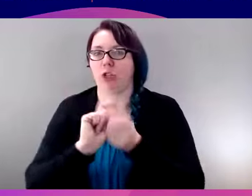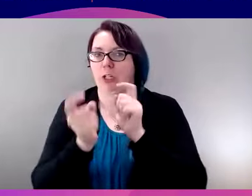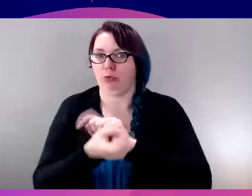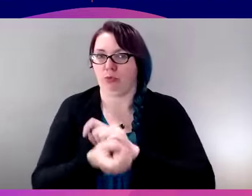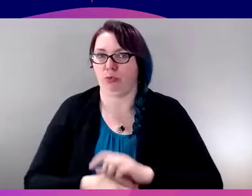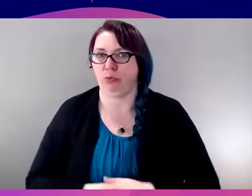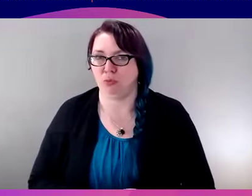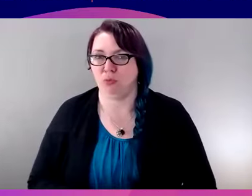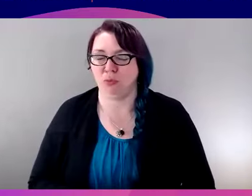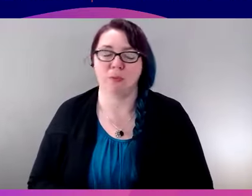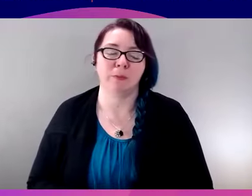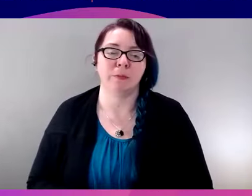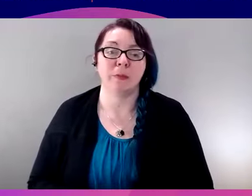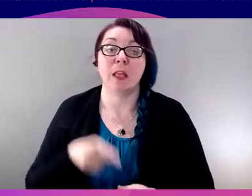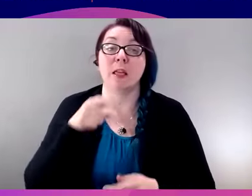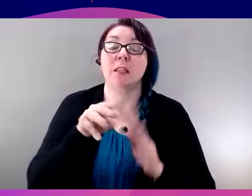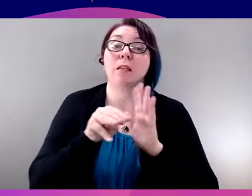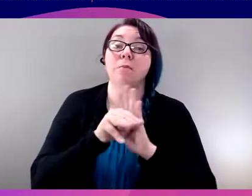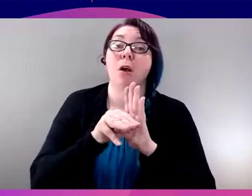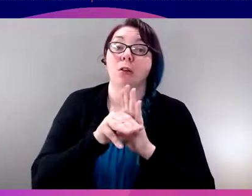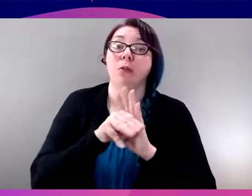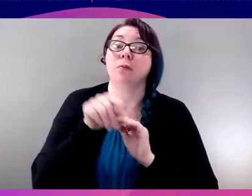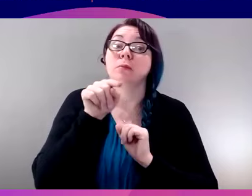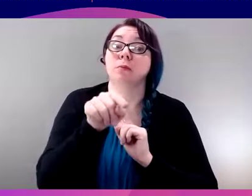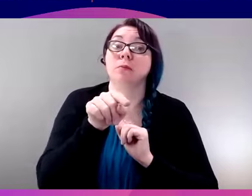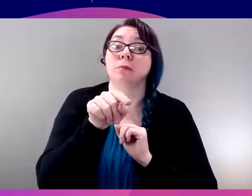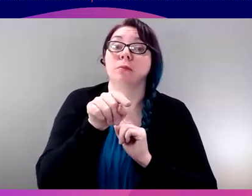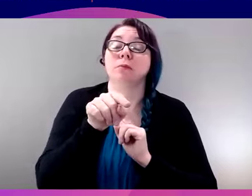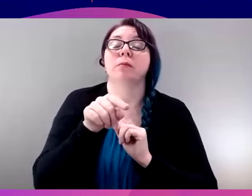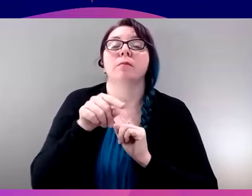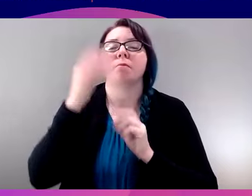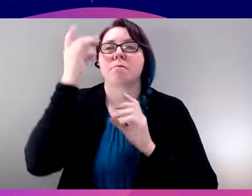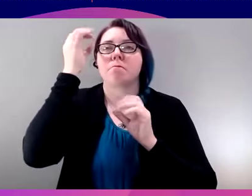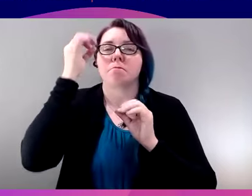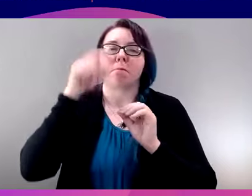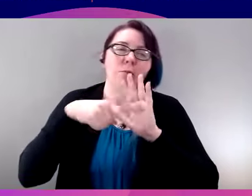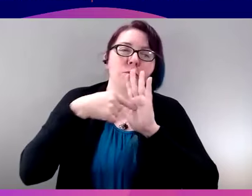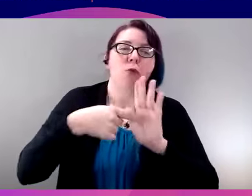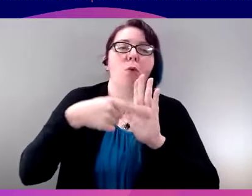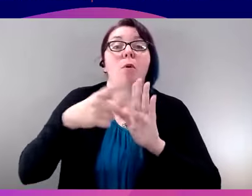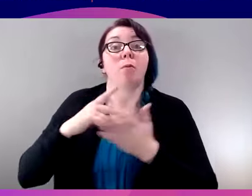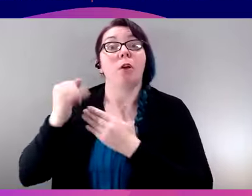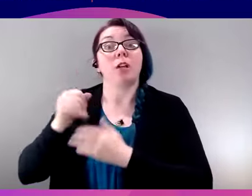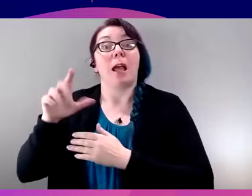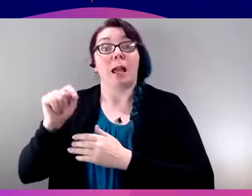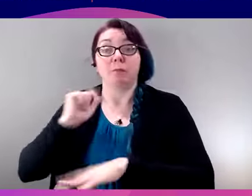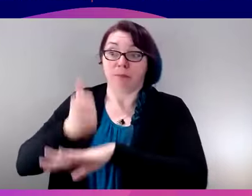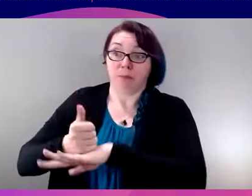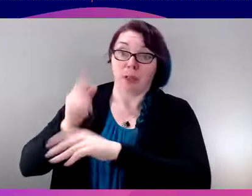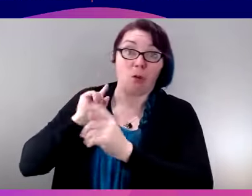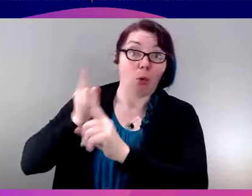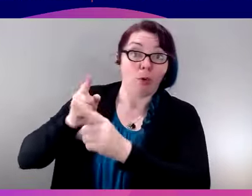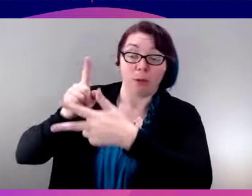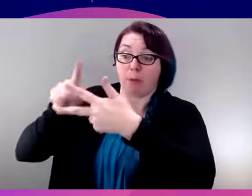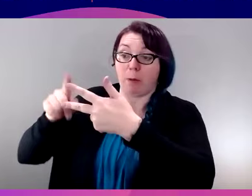intended long-term systemic change that the goals of the project intended to create. As you can see, there